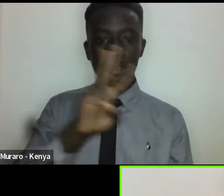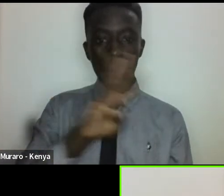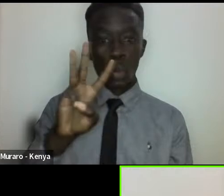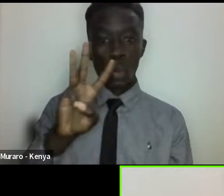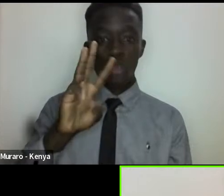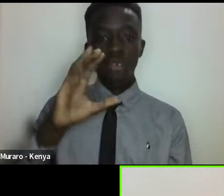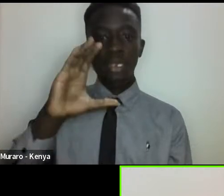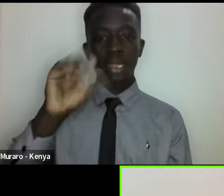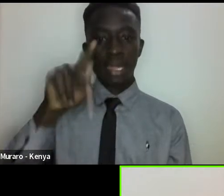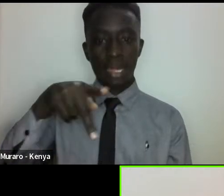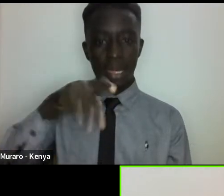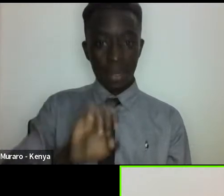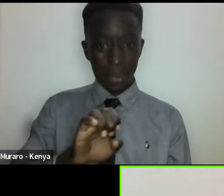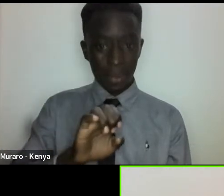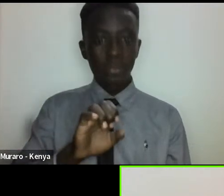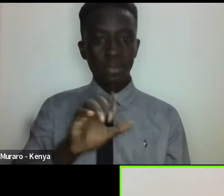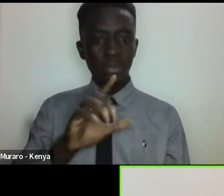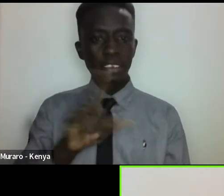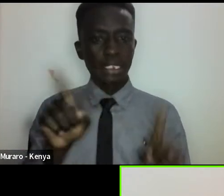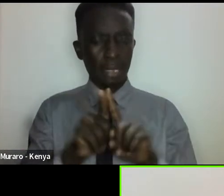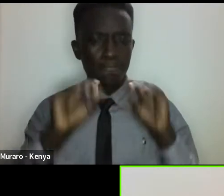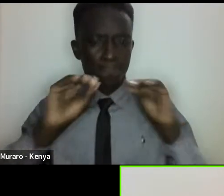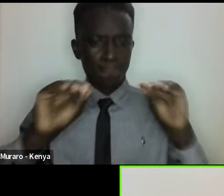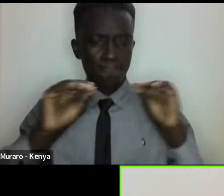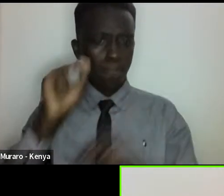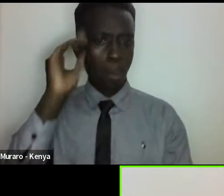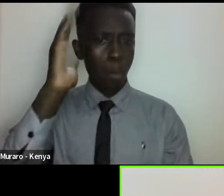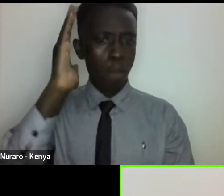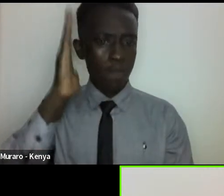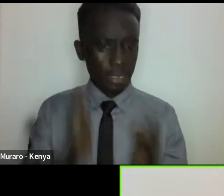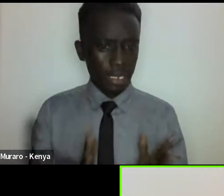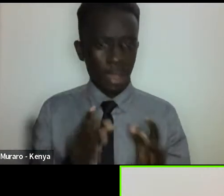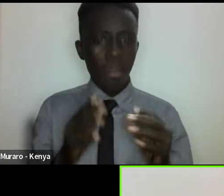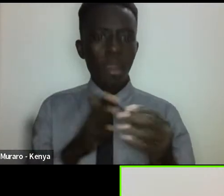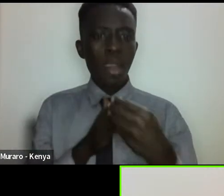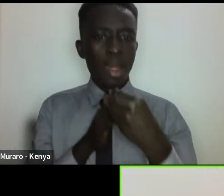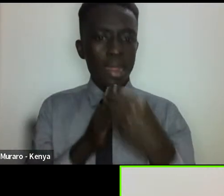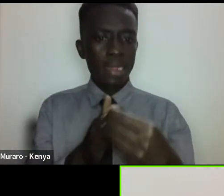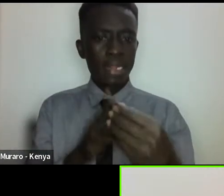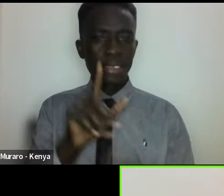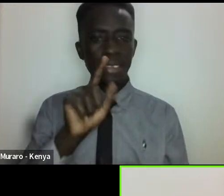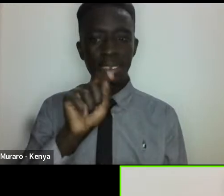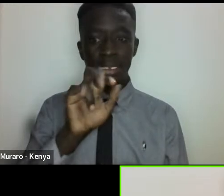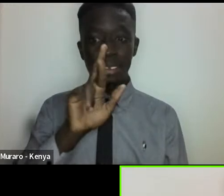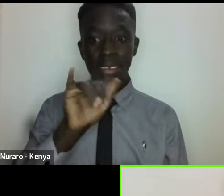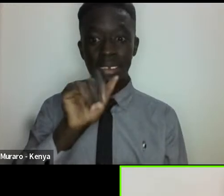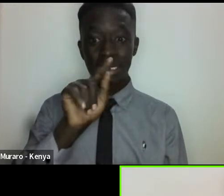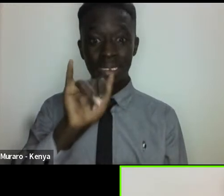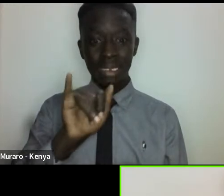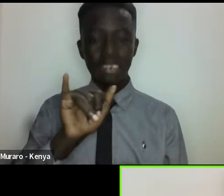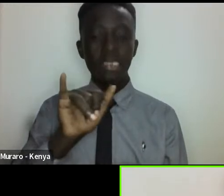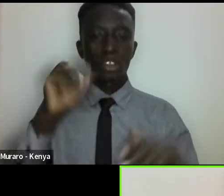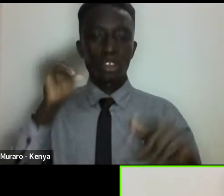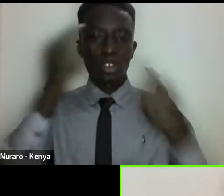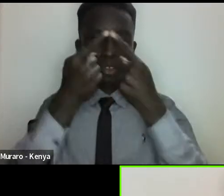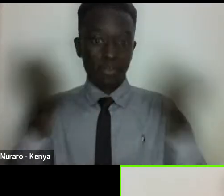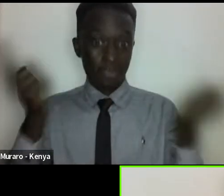University. Thank you very much again to be here with us today. And the stage is yours. Go ahead.